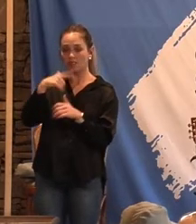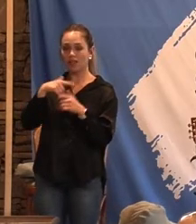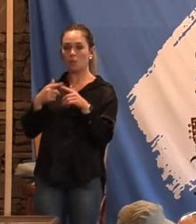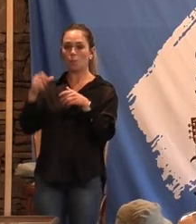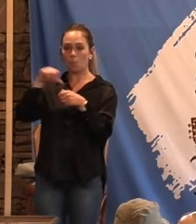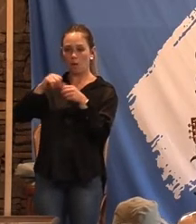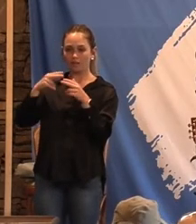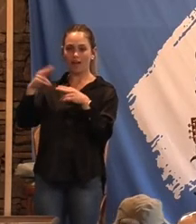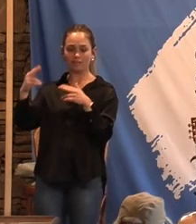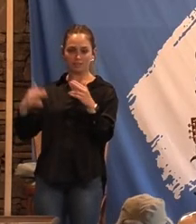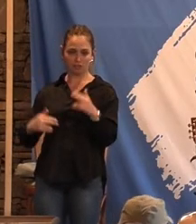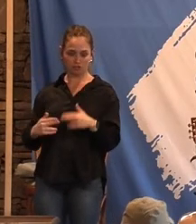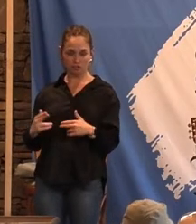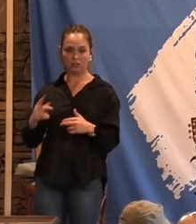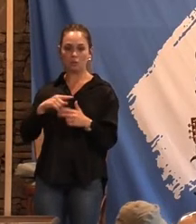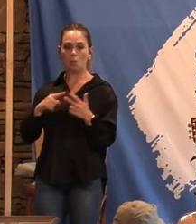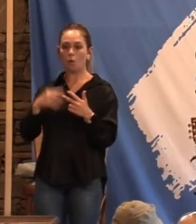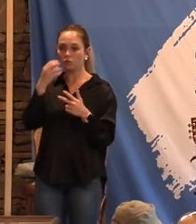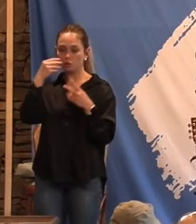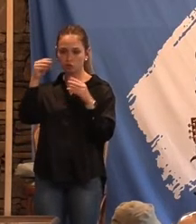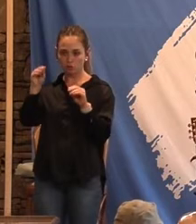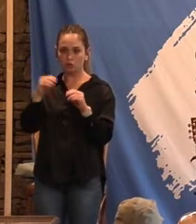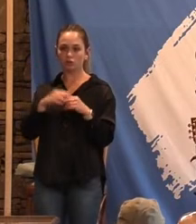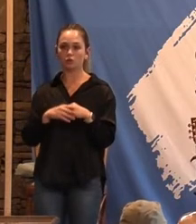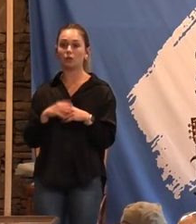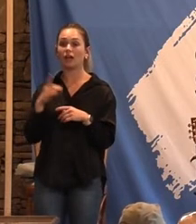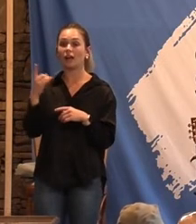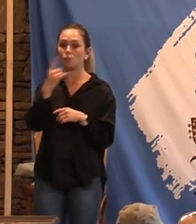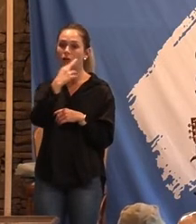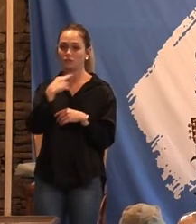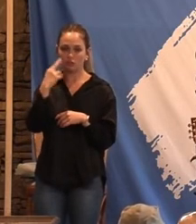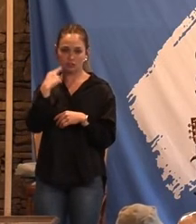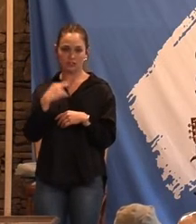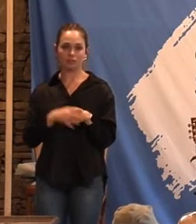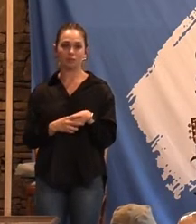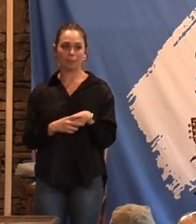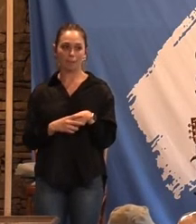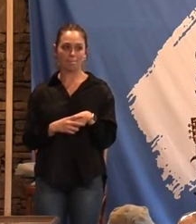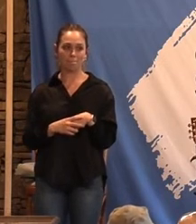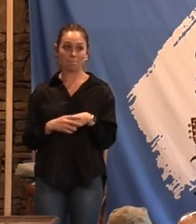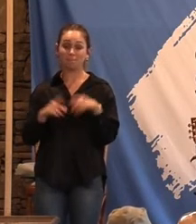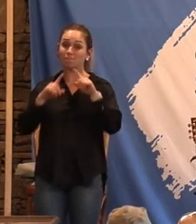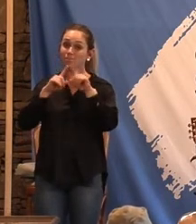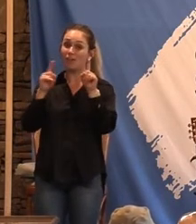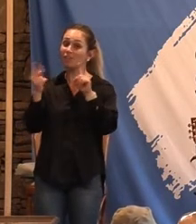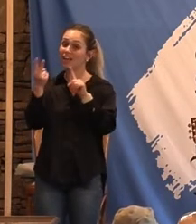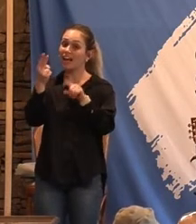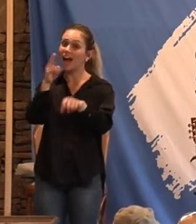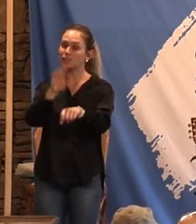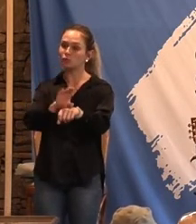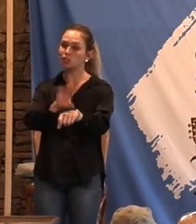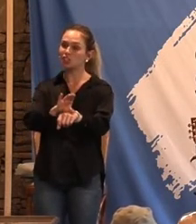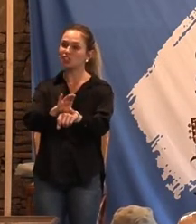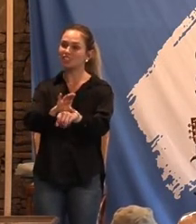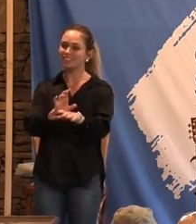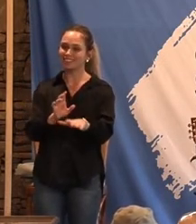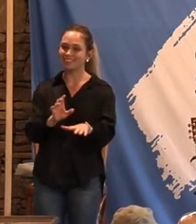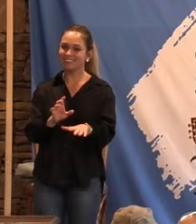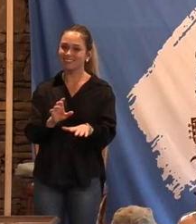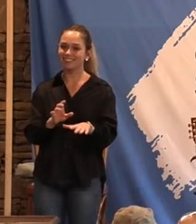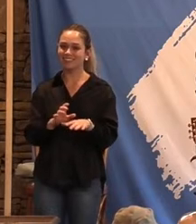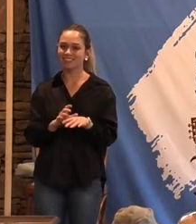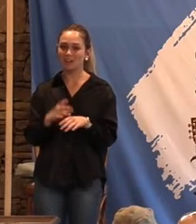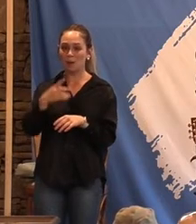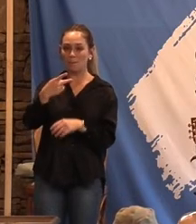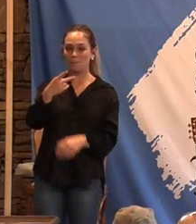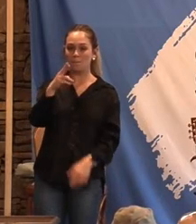gas station, one grocery store, and one restaurant. But they had two churches, Rogers